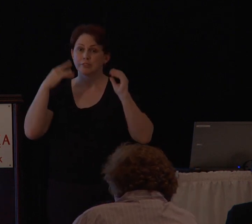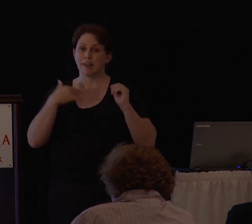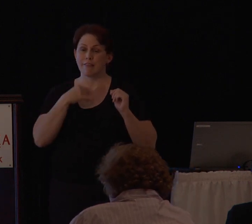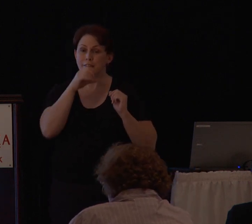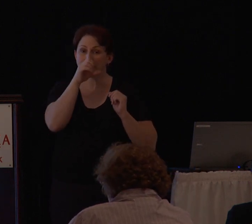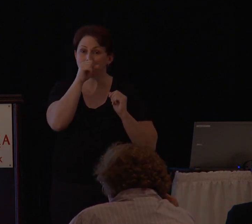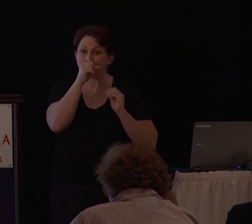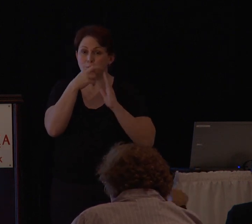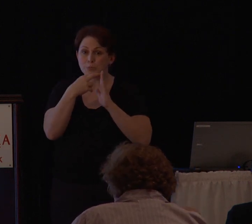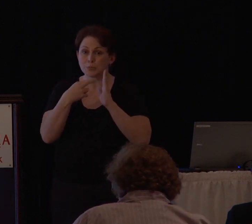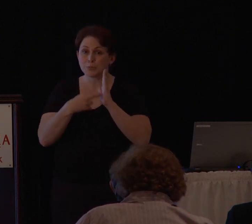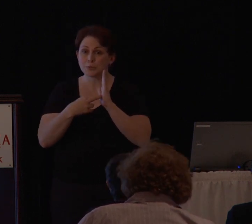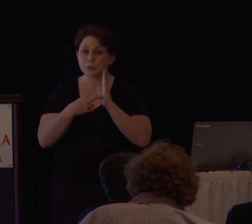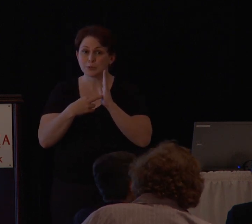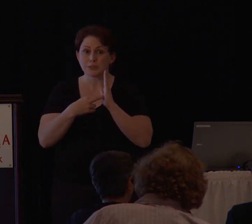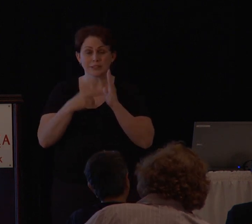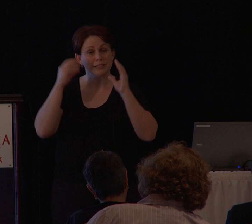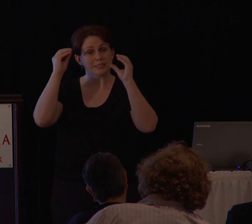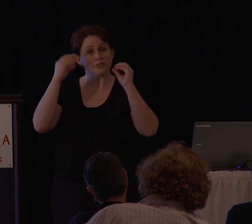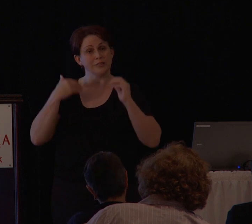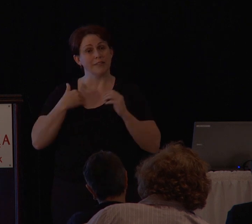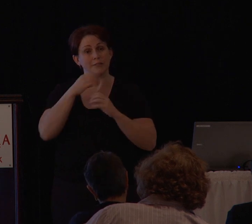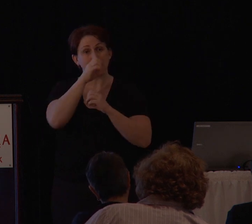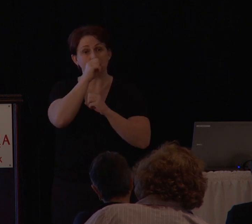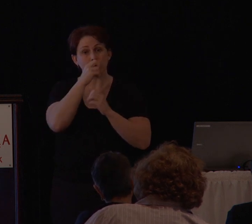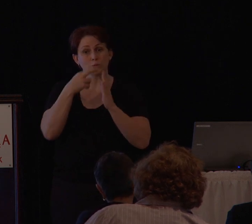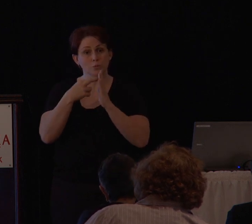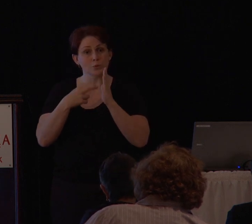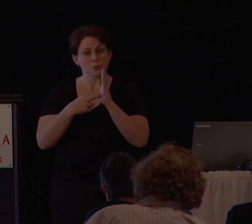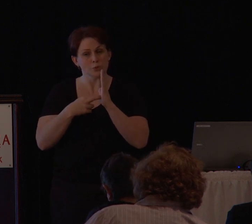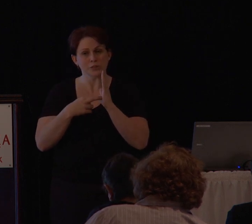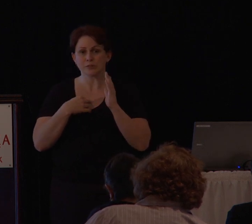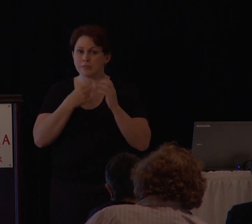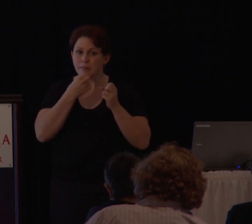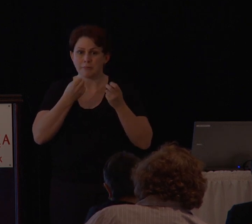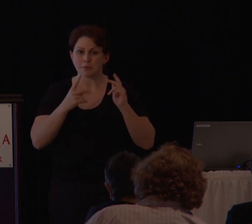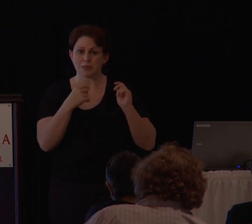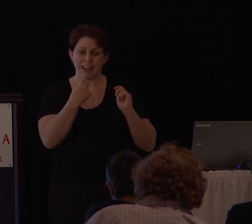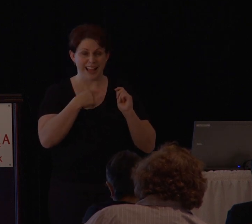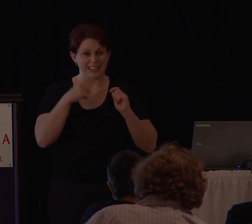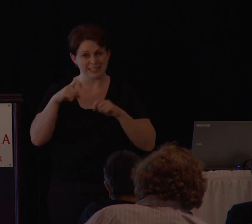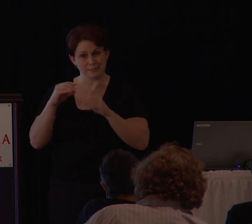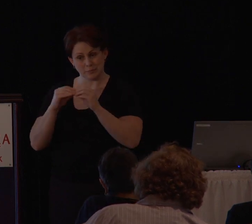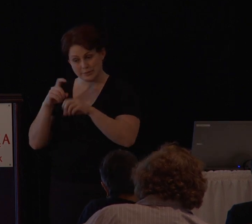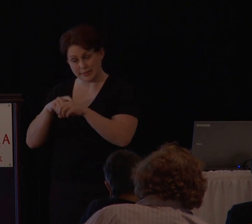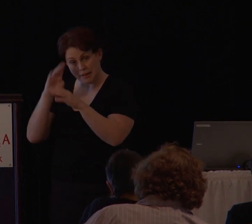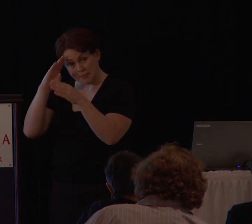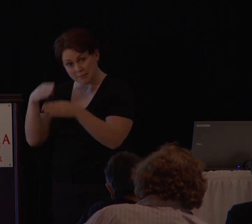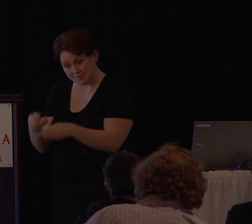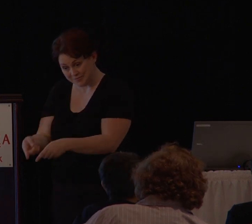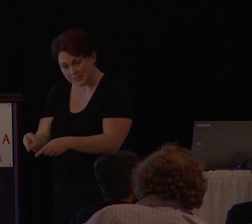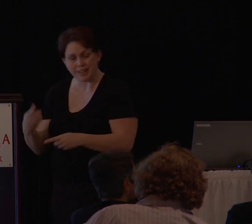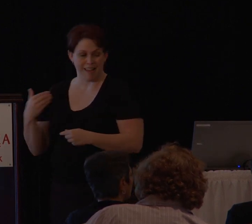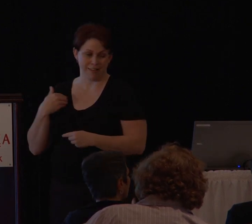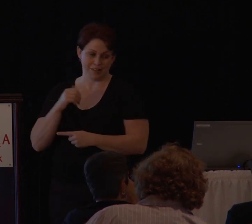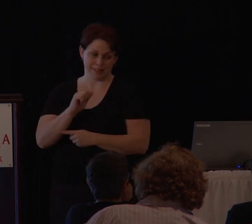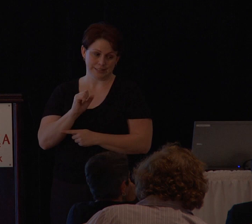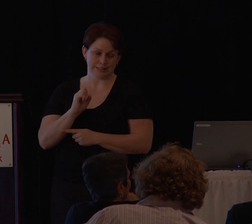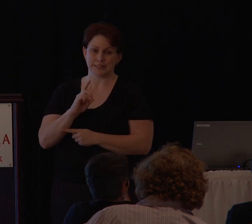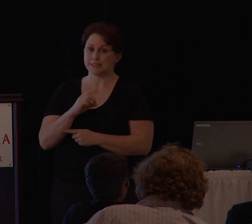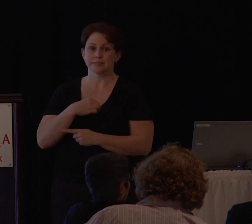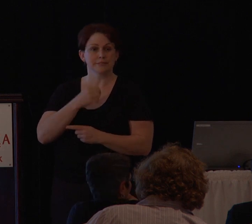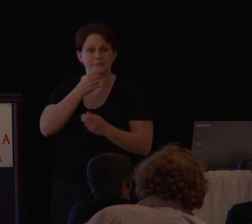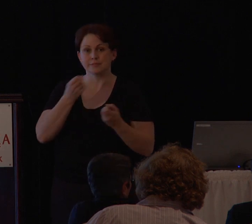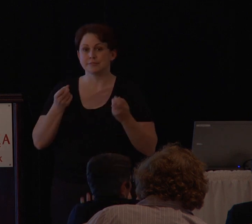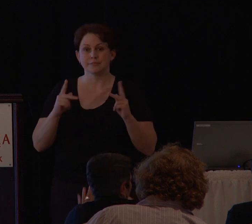oh, I'm spending more time with this child because they have autism. They're not always allowed to tell them what their diagnosis is.